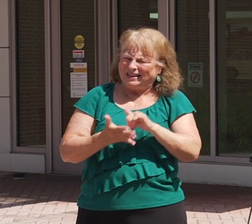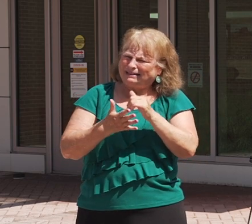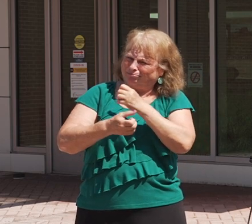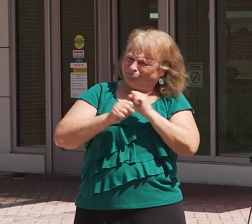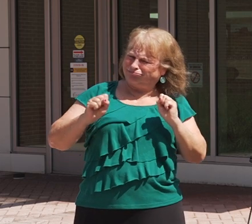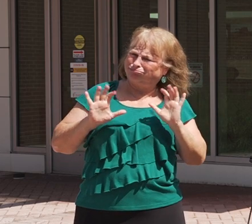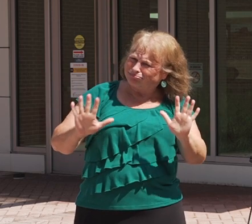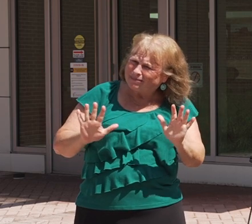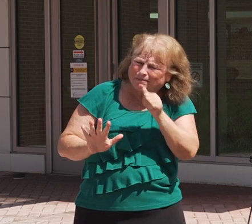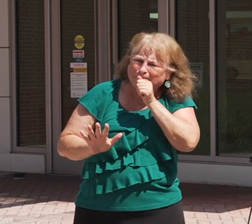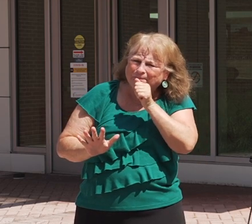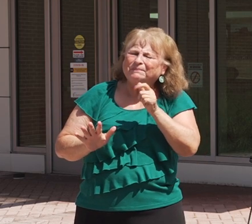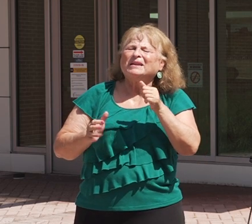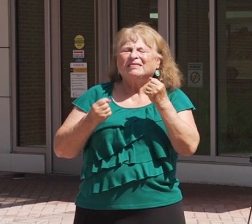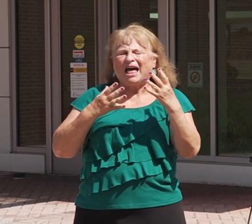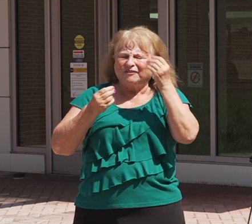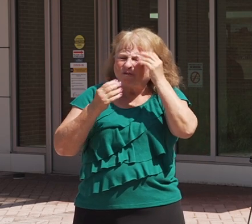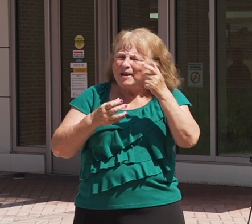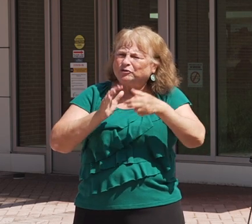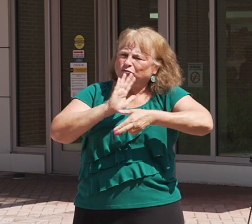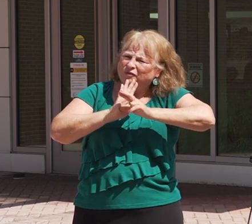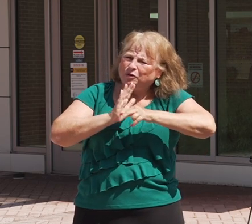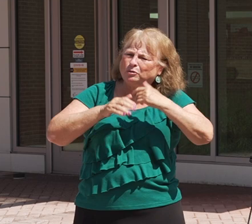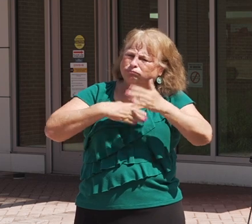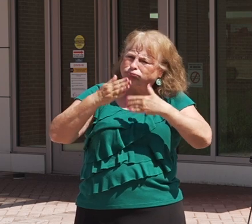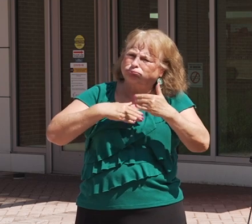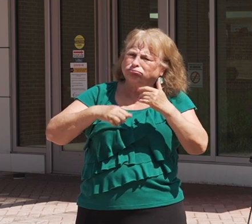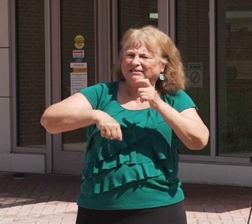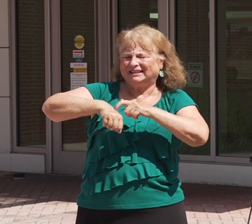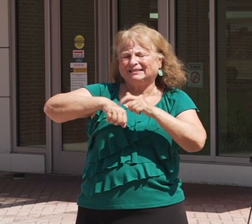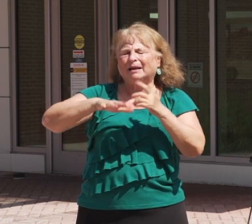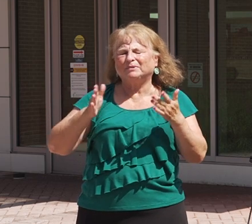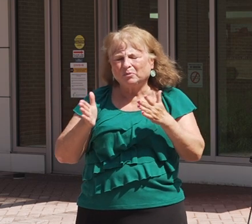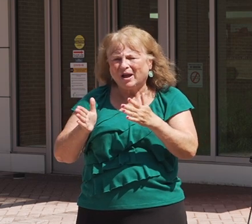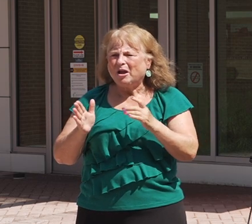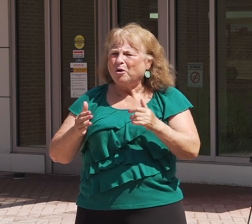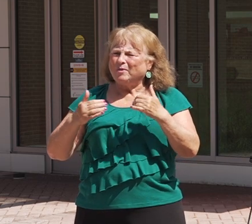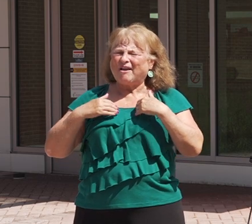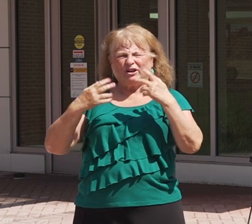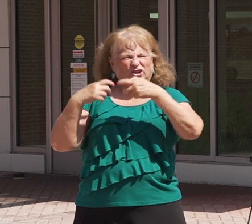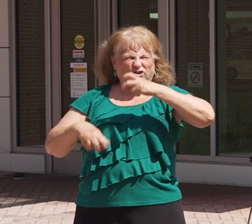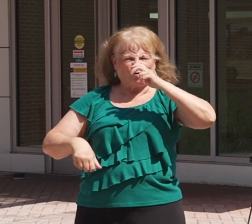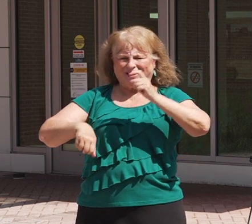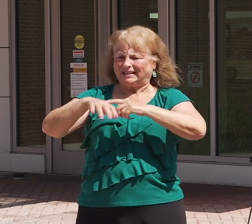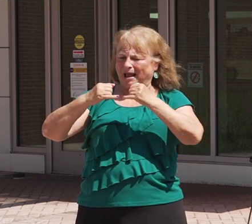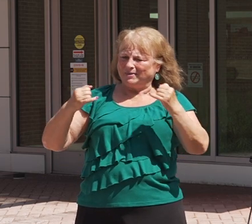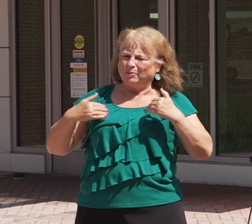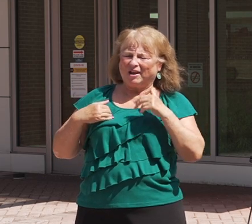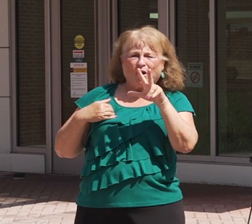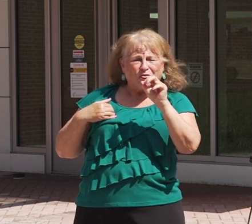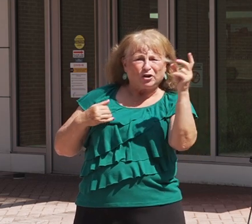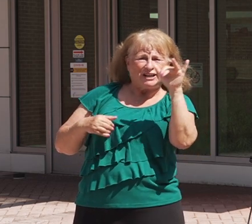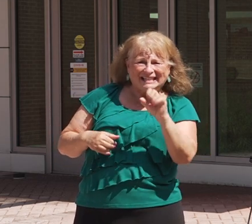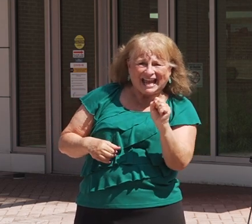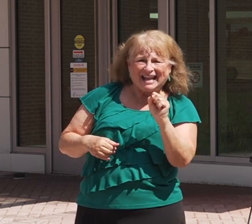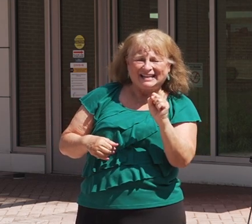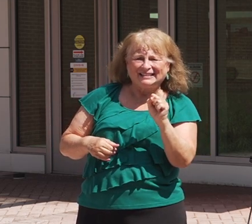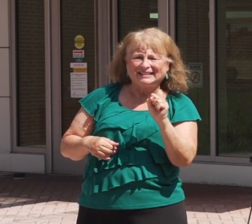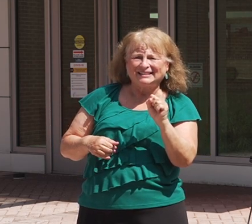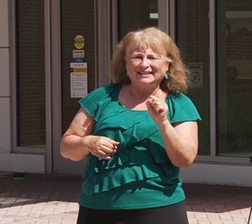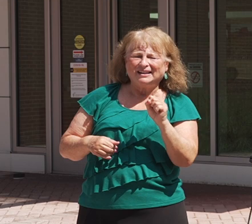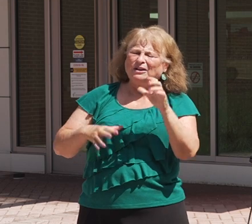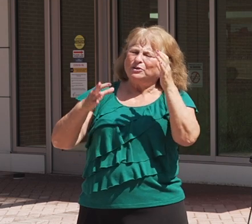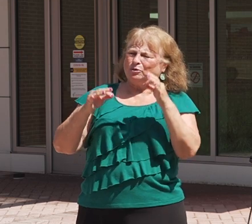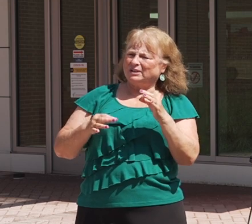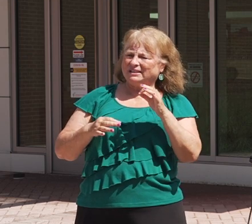but there's a lot of information that we have to review and properly process within a timely manner. And we operate under strict timelines. We have 30 days to